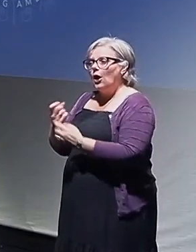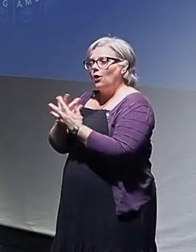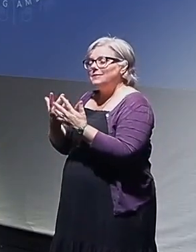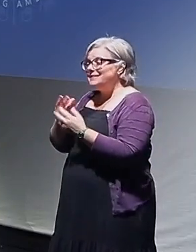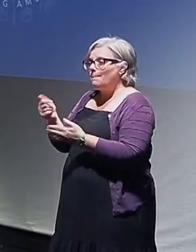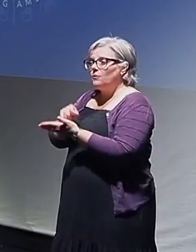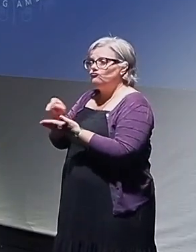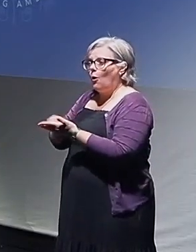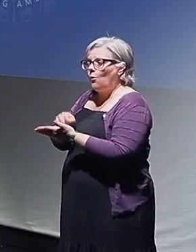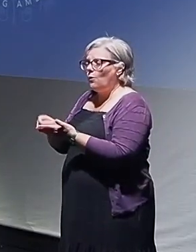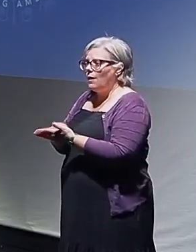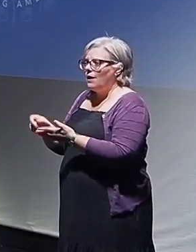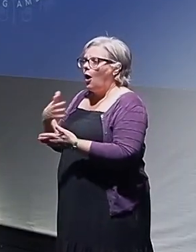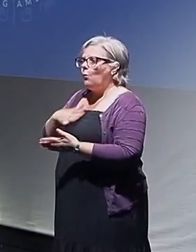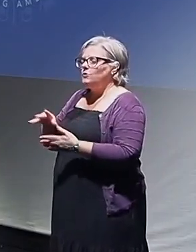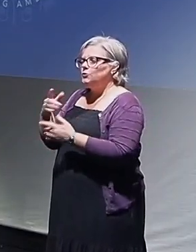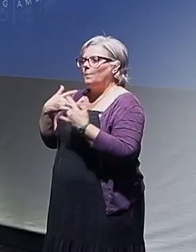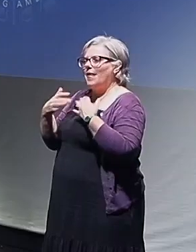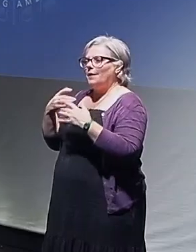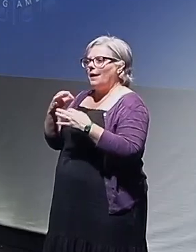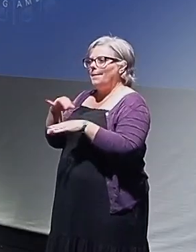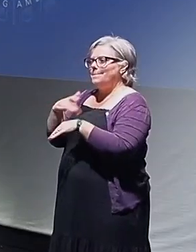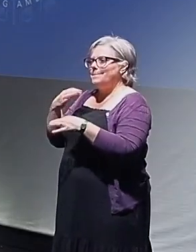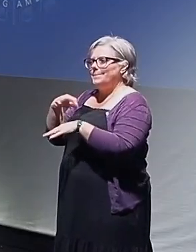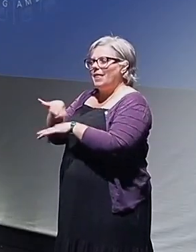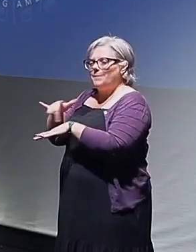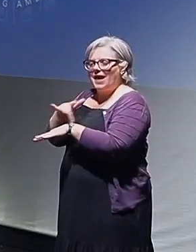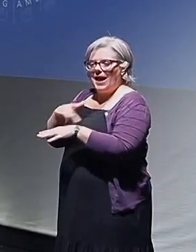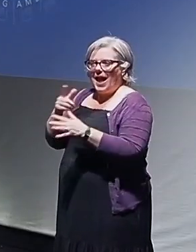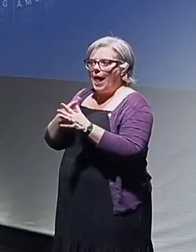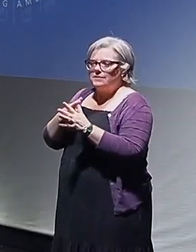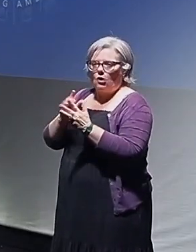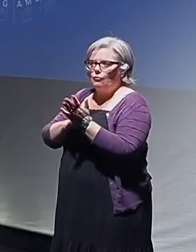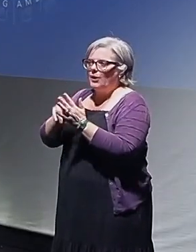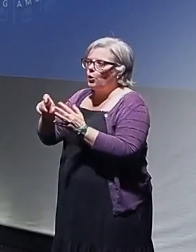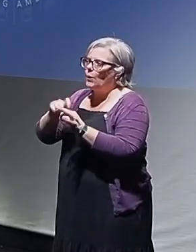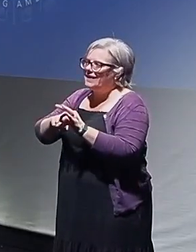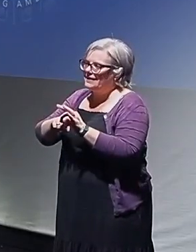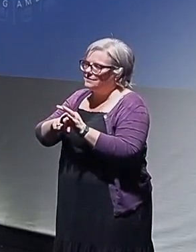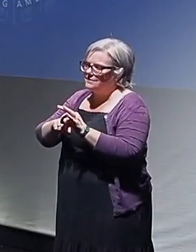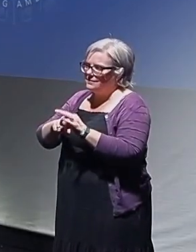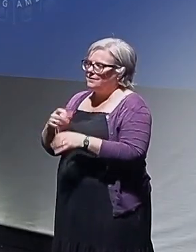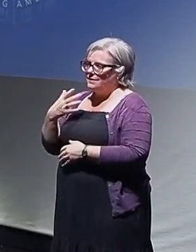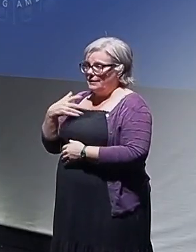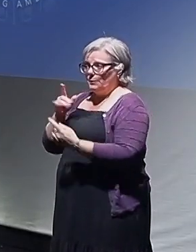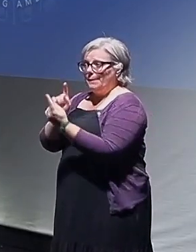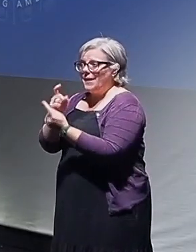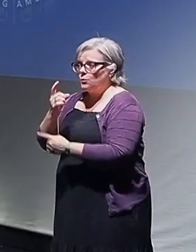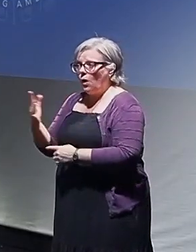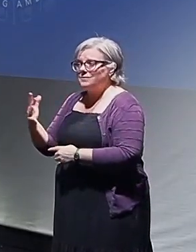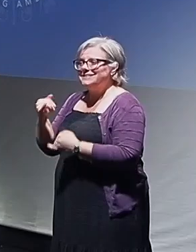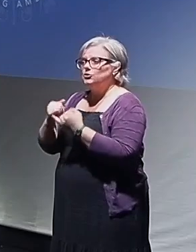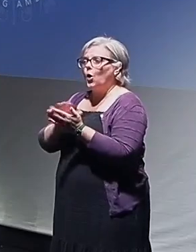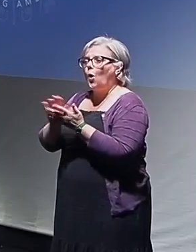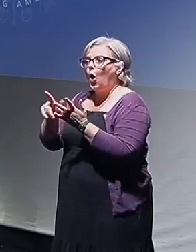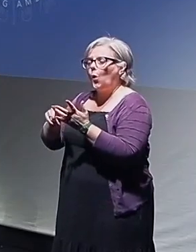yet. I want to play Alexander McQueen. I'd like to do him on camera, on film. I met him once in Soho